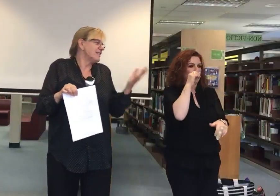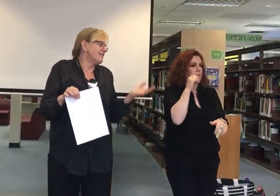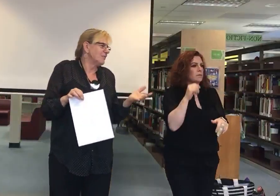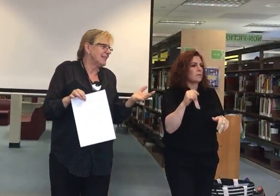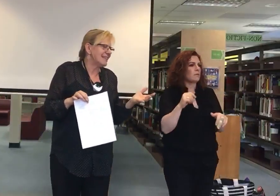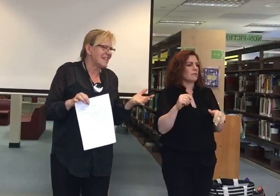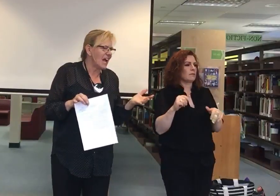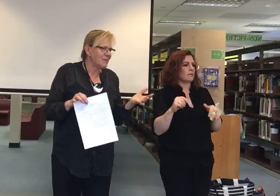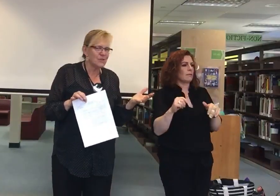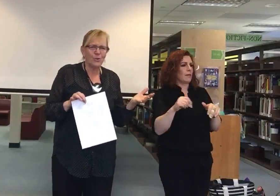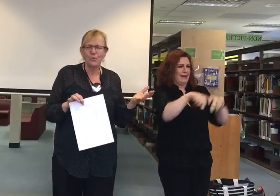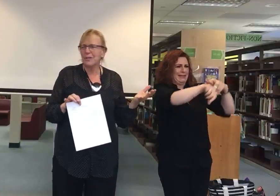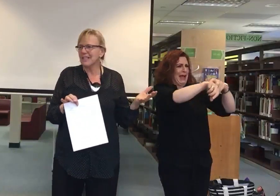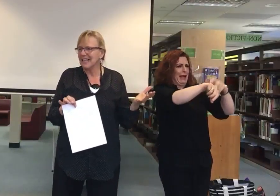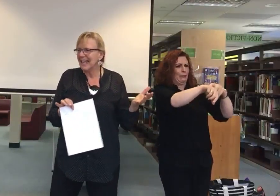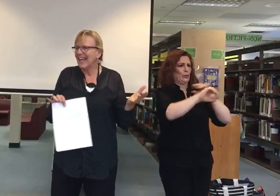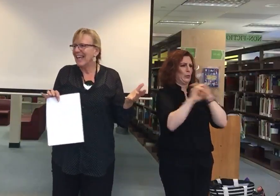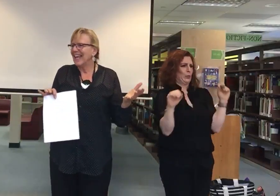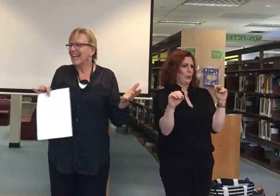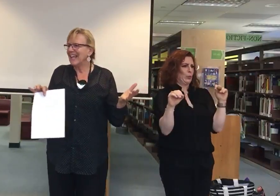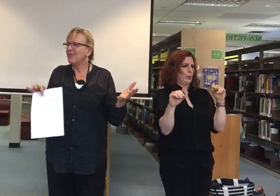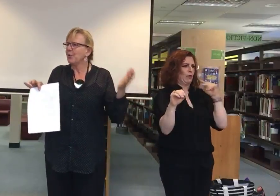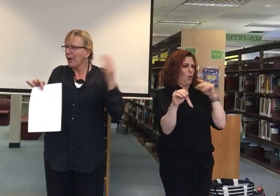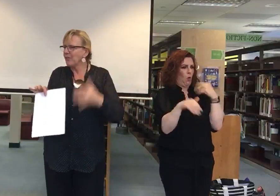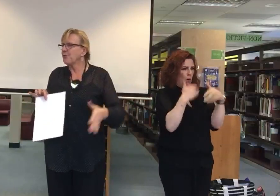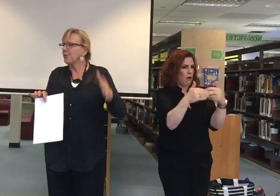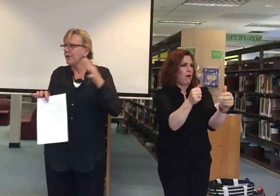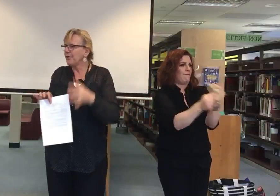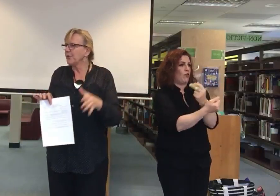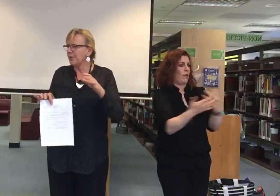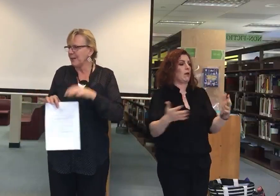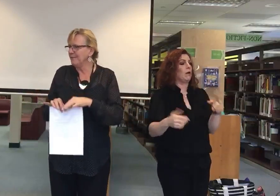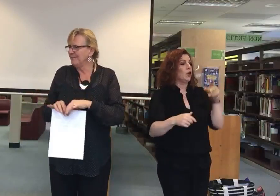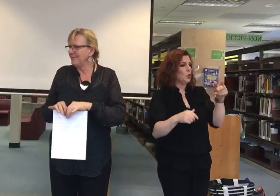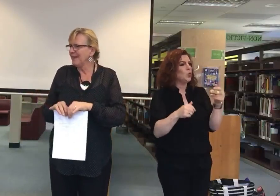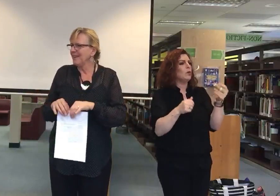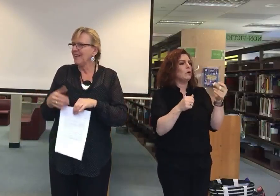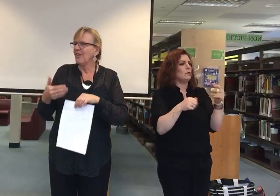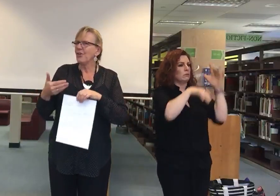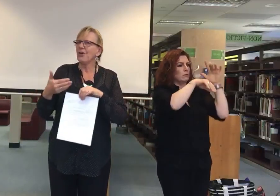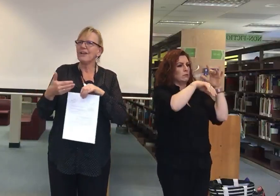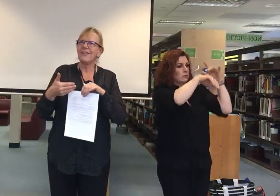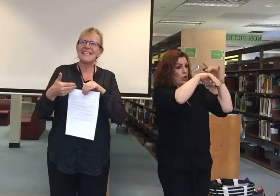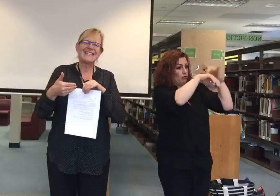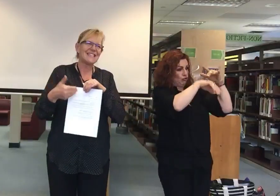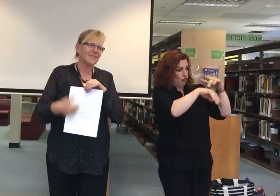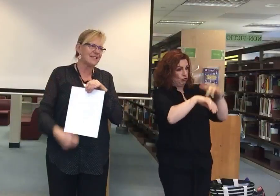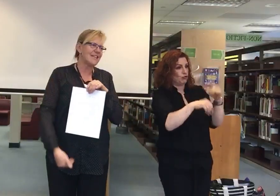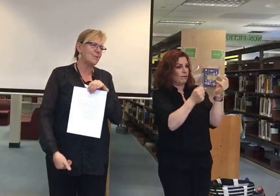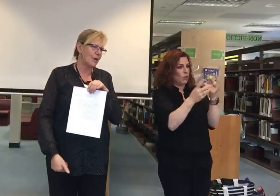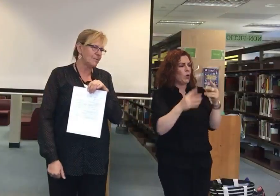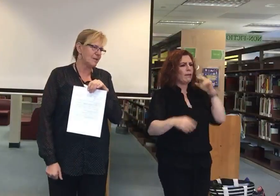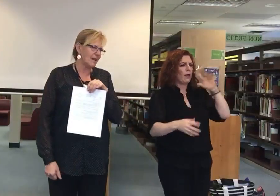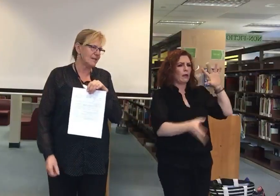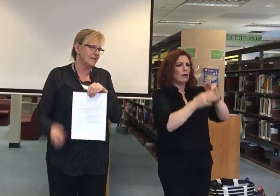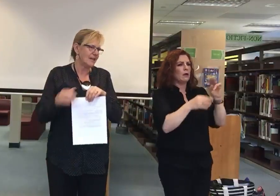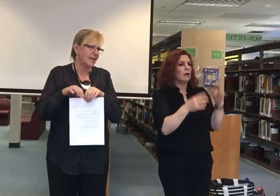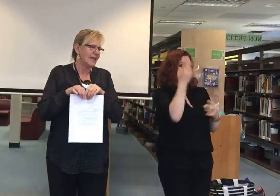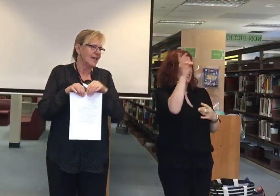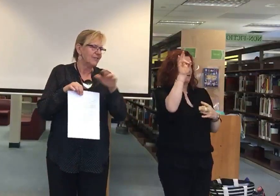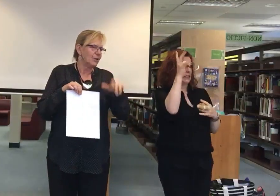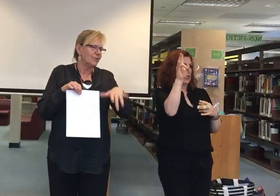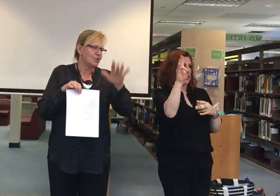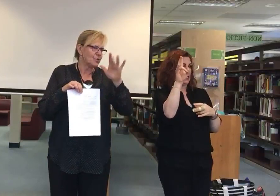Just, there isn't really the time, so really, if you went through a few of them, there are, I think, 17